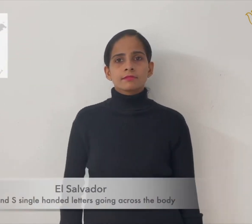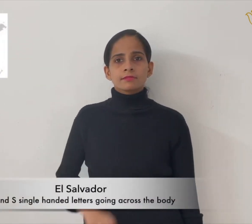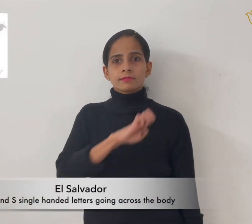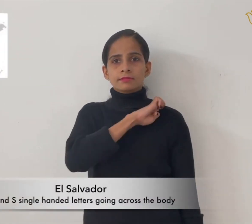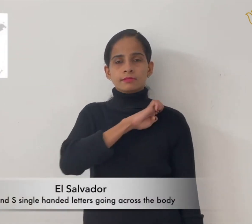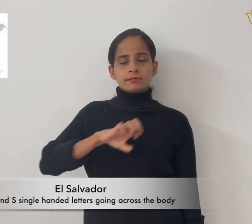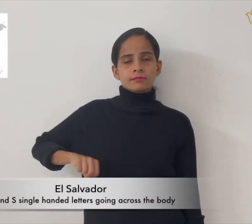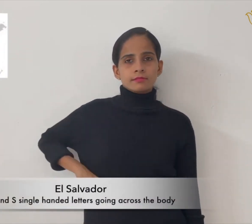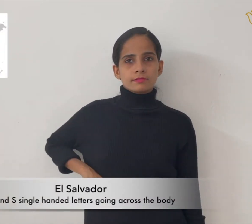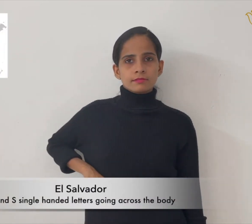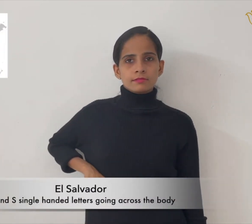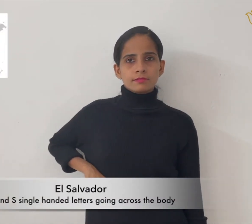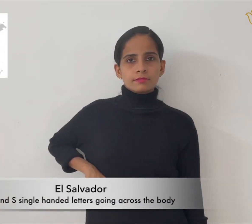El Salvador,